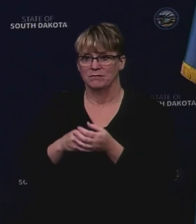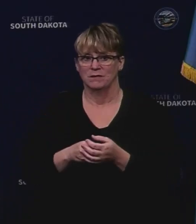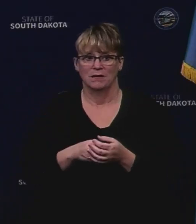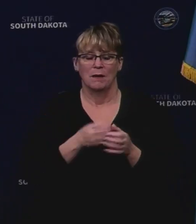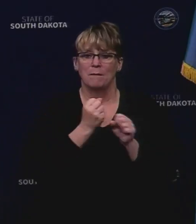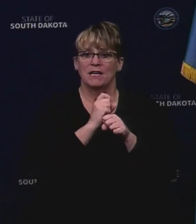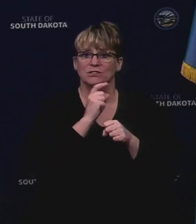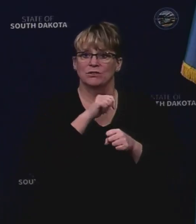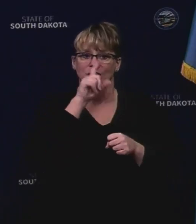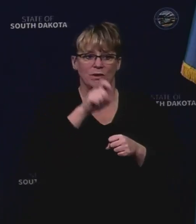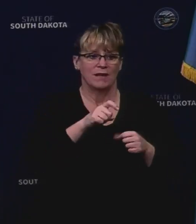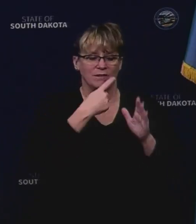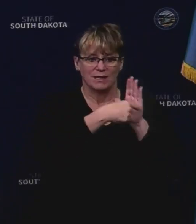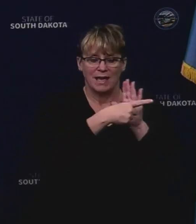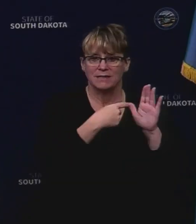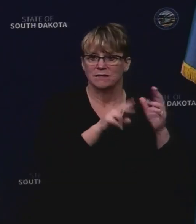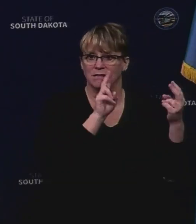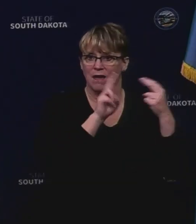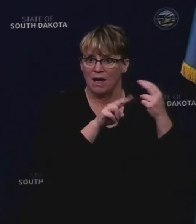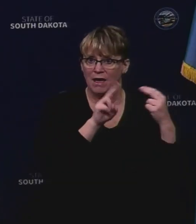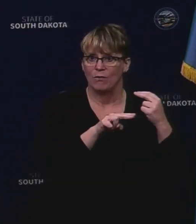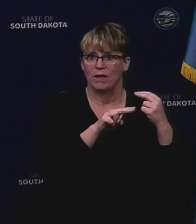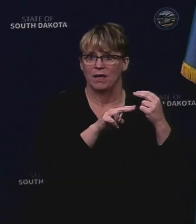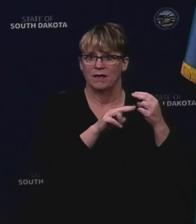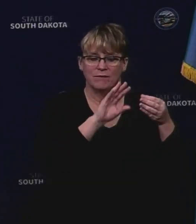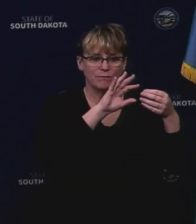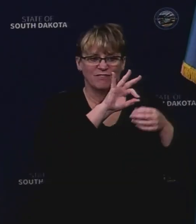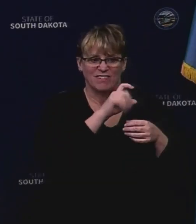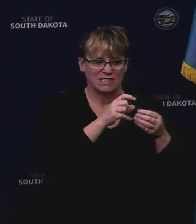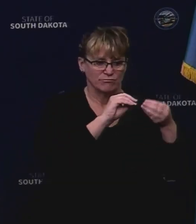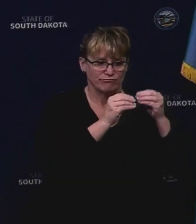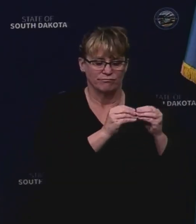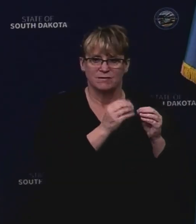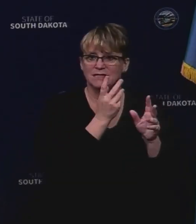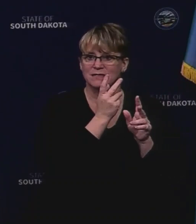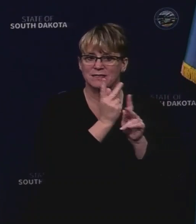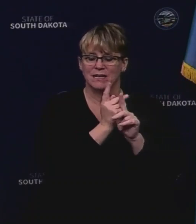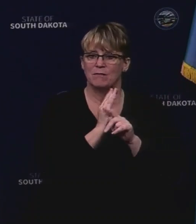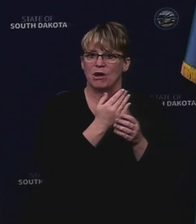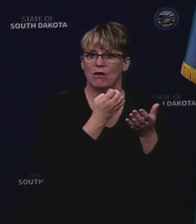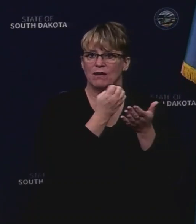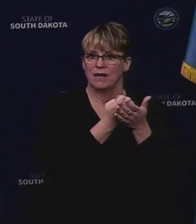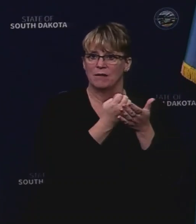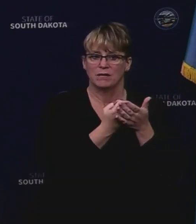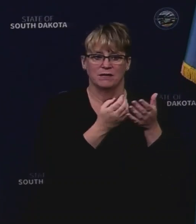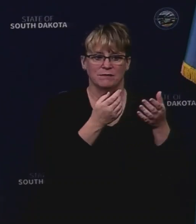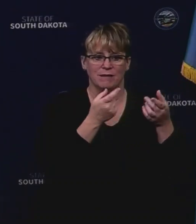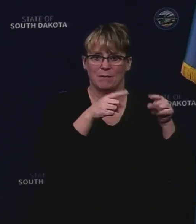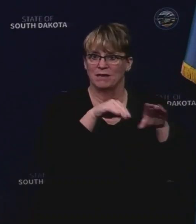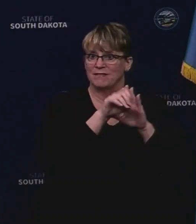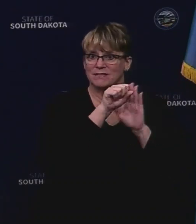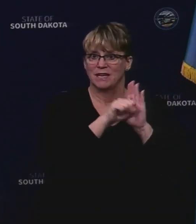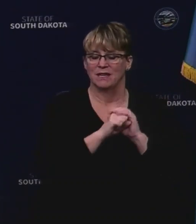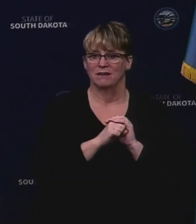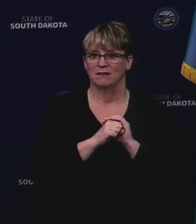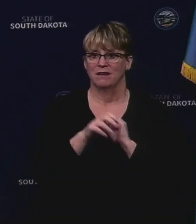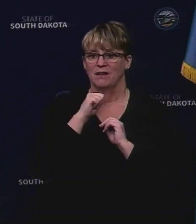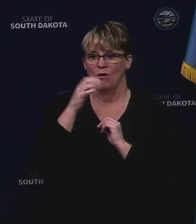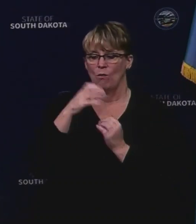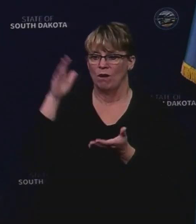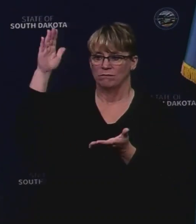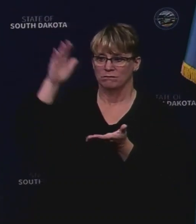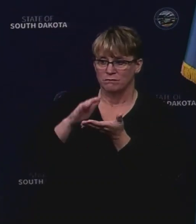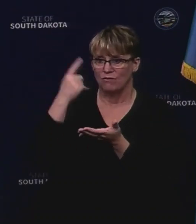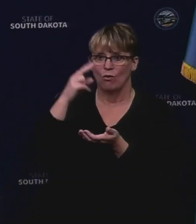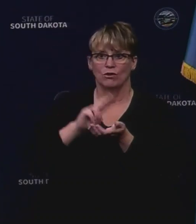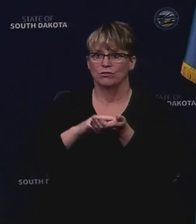cancel highway maintenance that is so imperative and important to keeping our economy and industries going in our state. I don't want to cut funding for